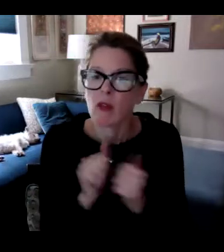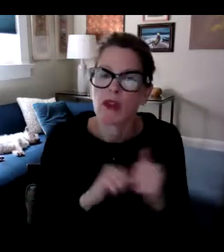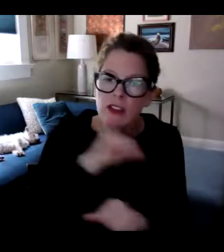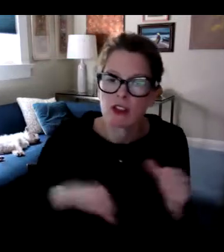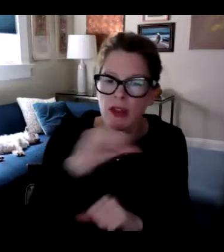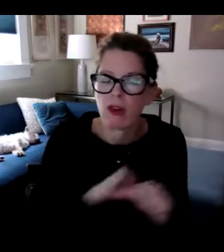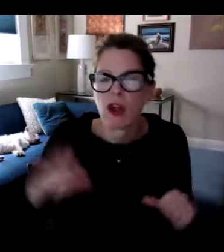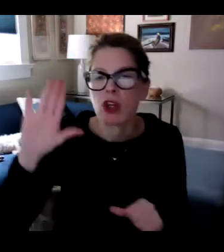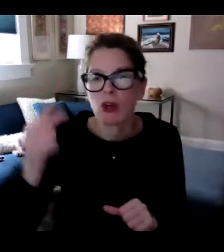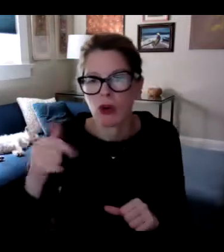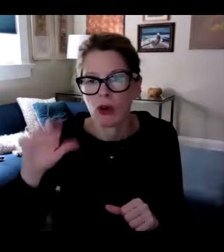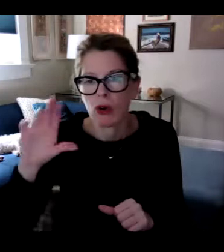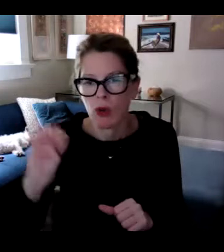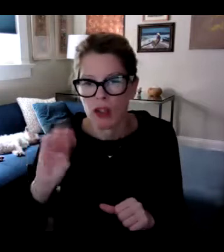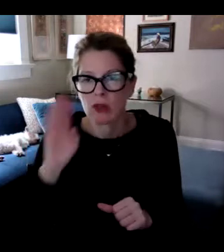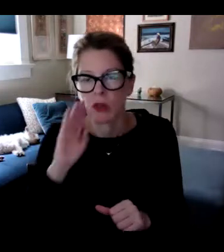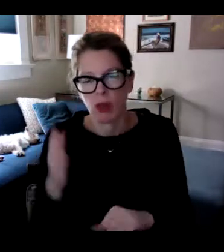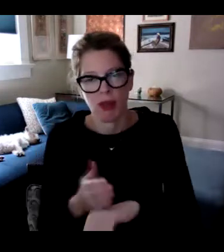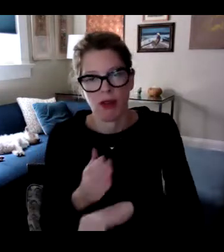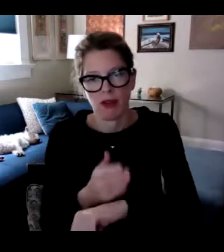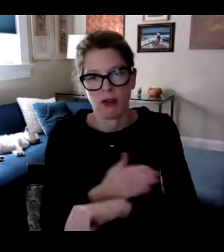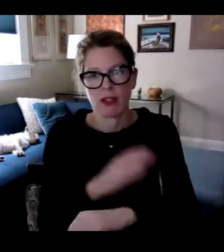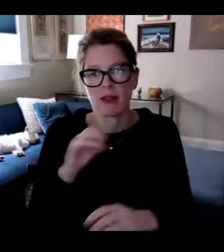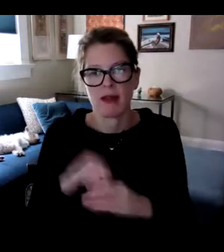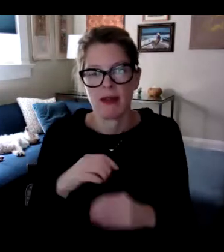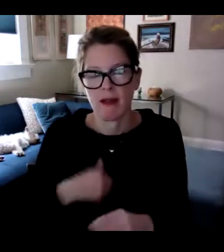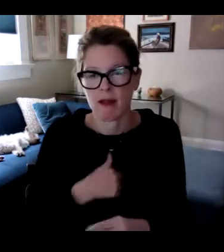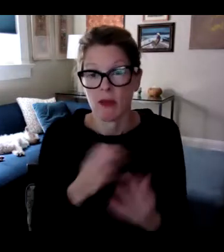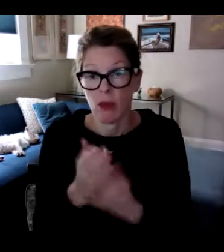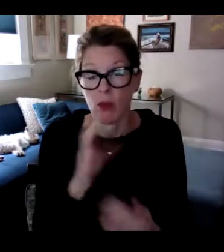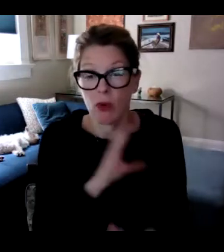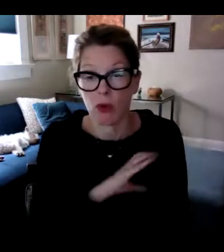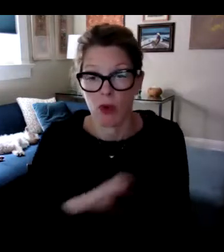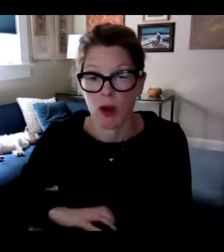us, through Jesus Christ our Lord. Amen.